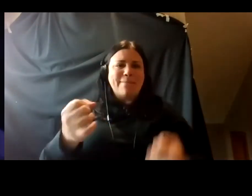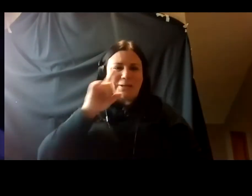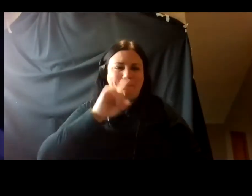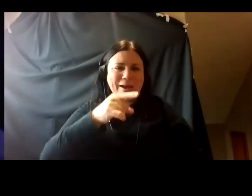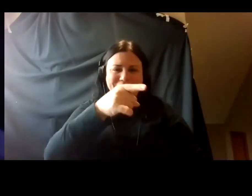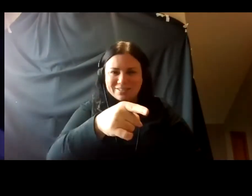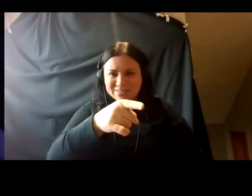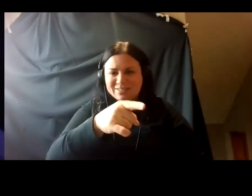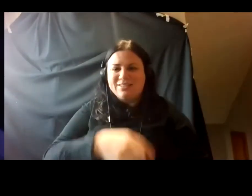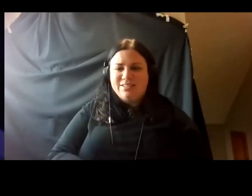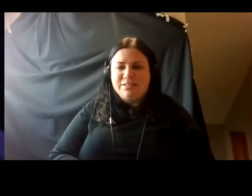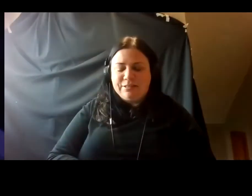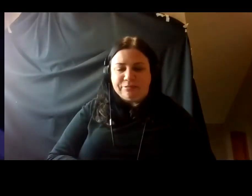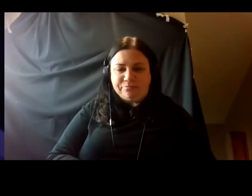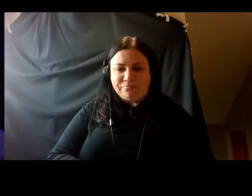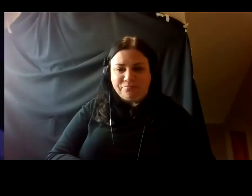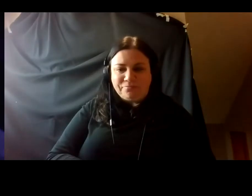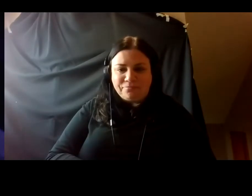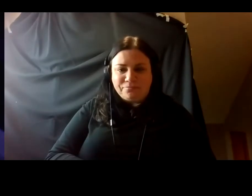It's a Mighty Mouse.